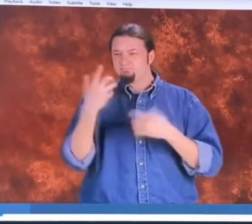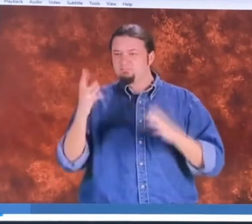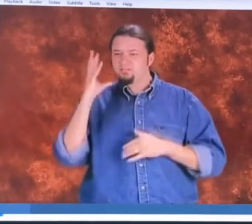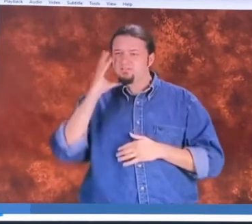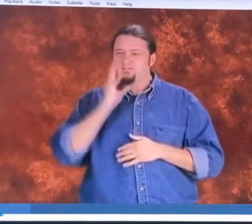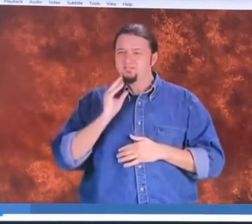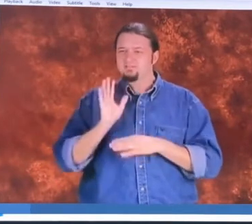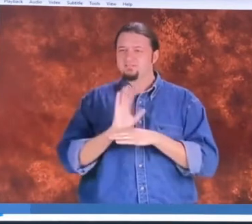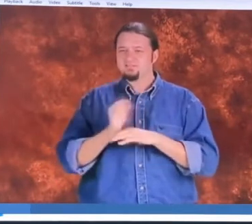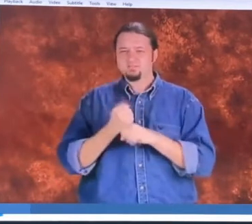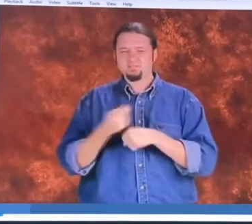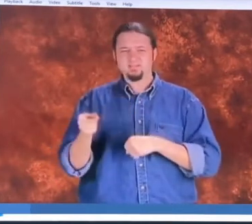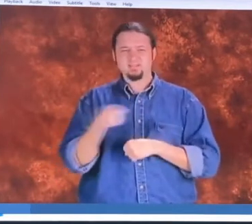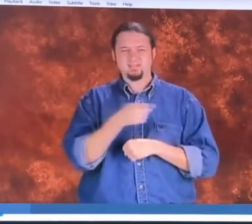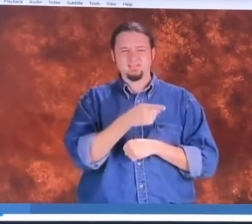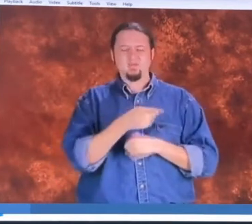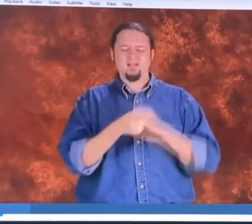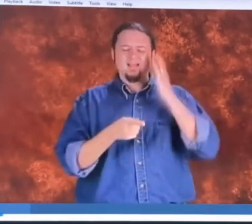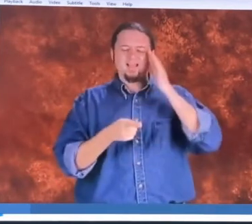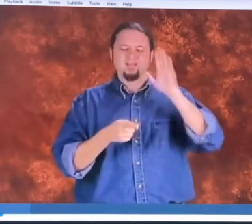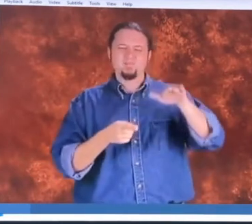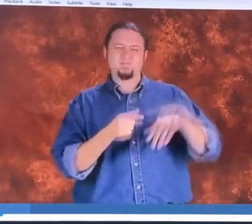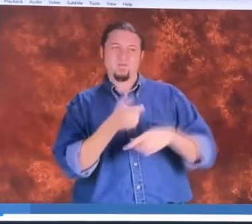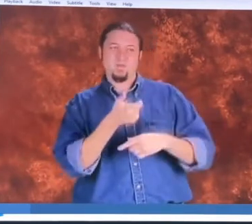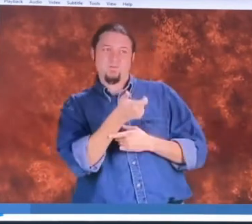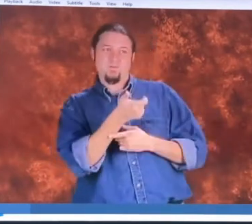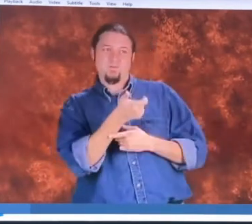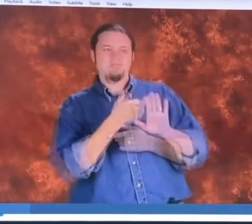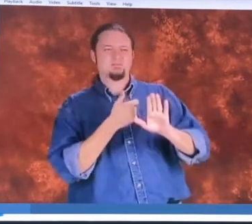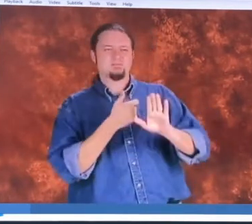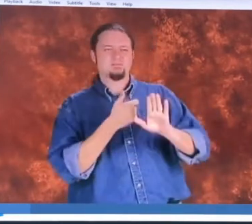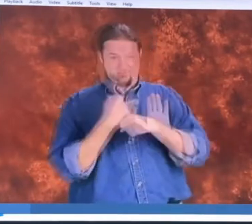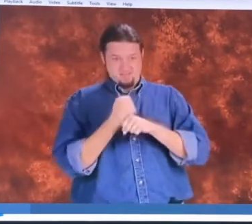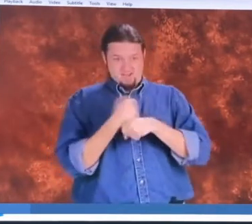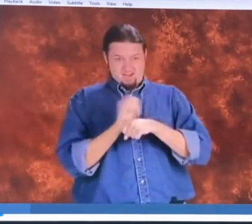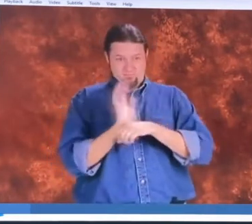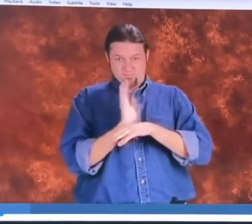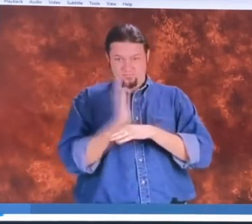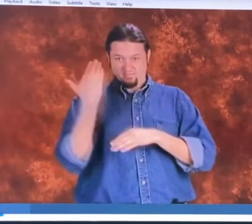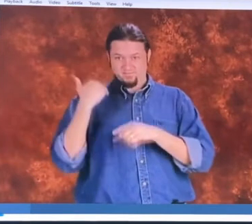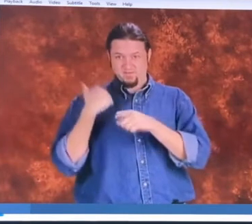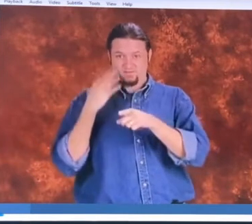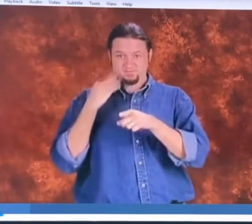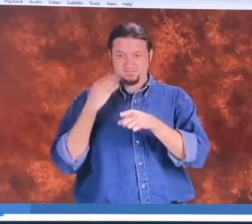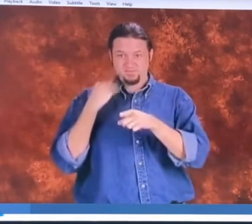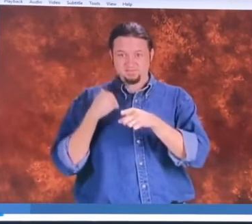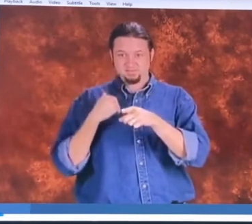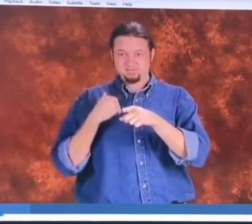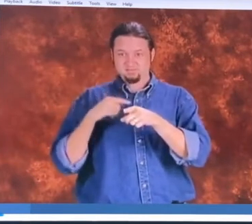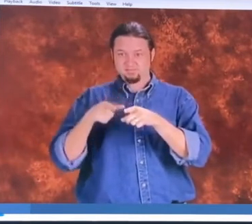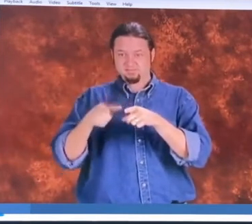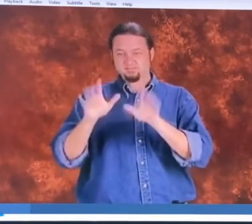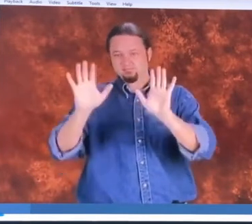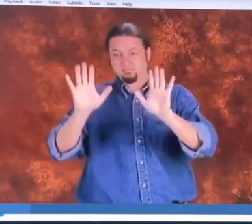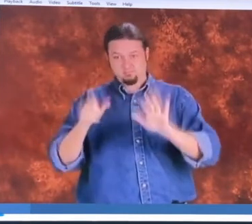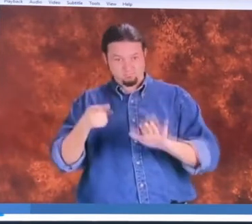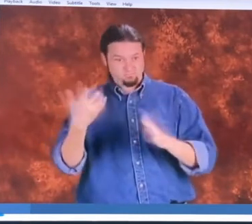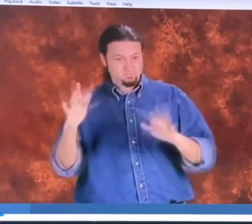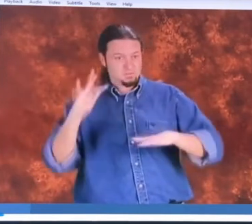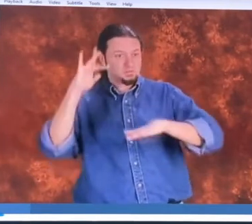making, yeah. Do any of you have experience with that? I don't know if you've watched video making before, but